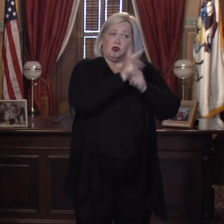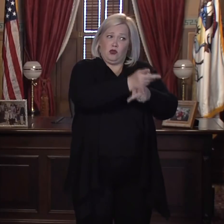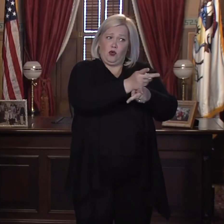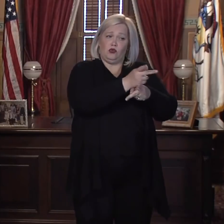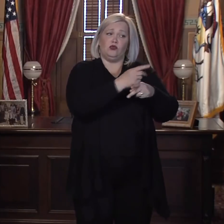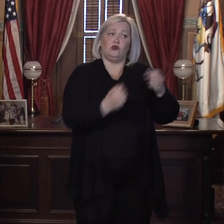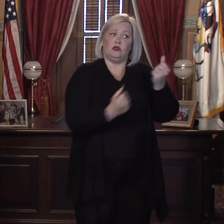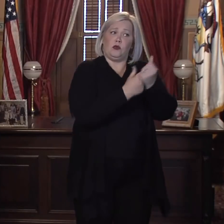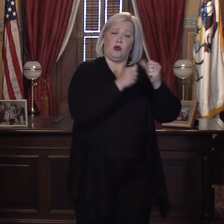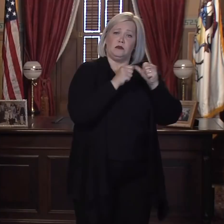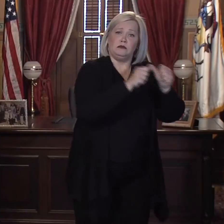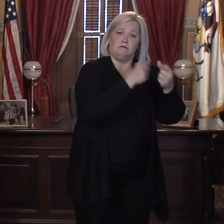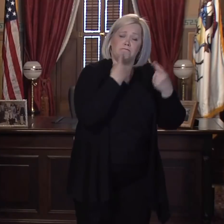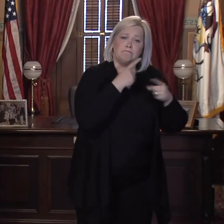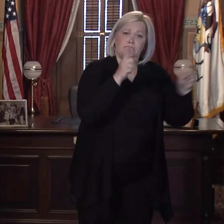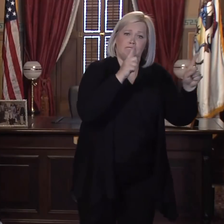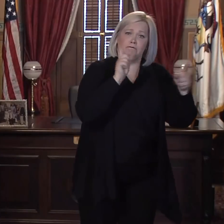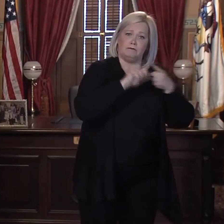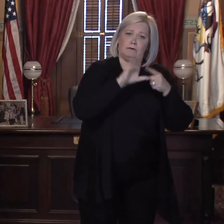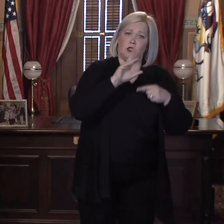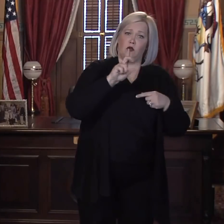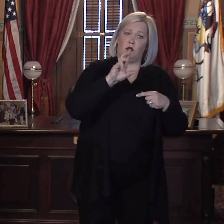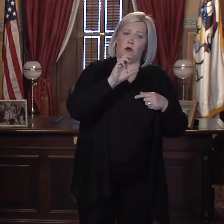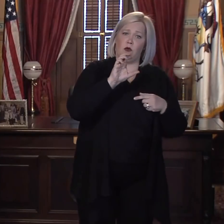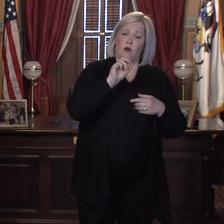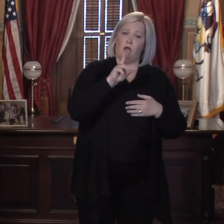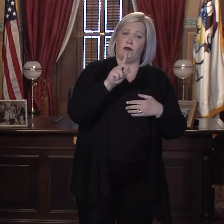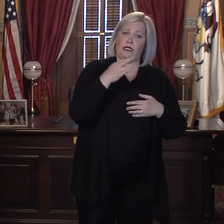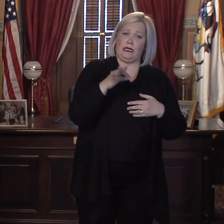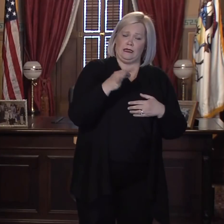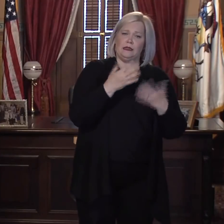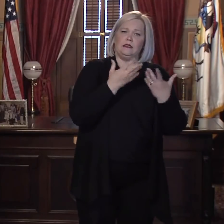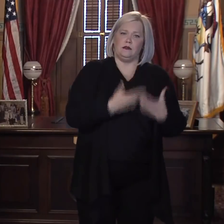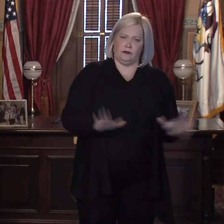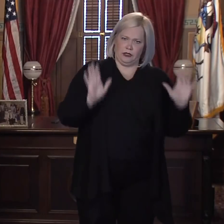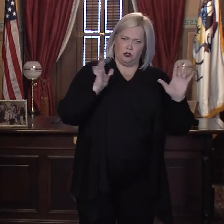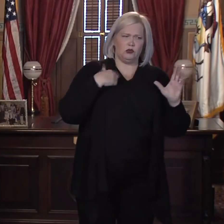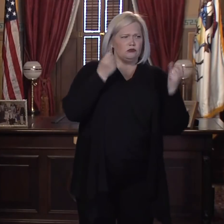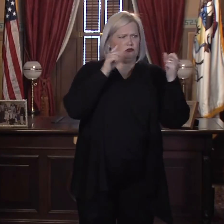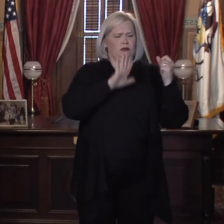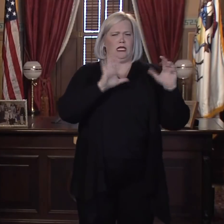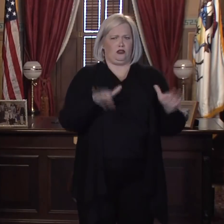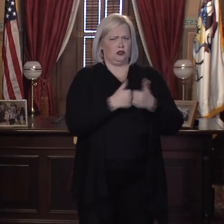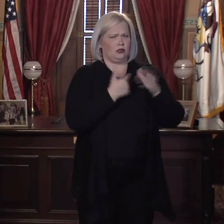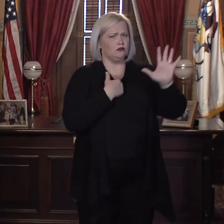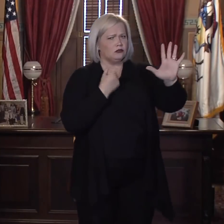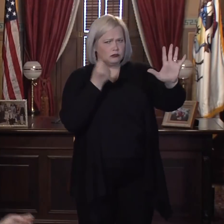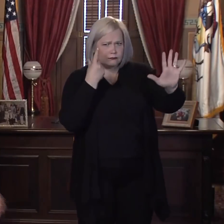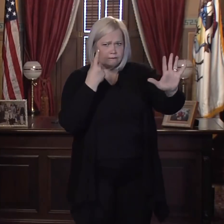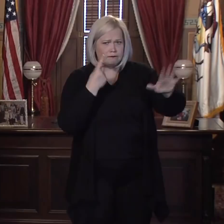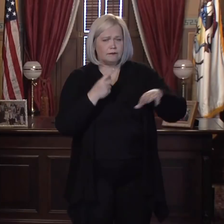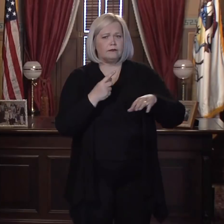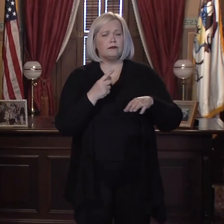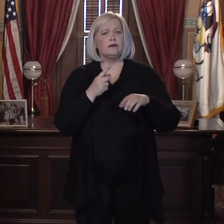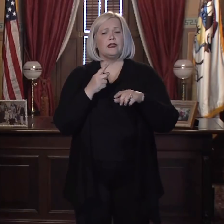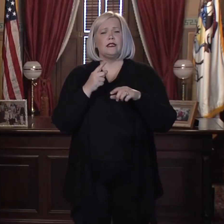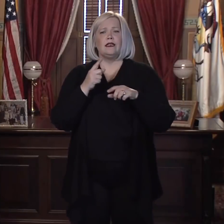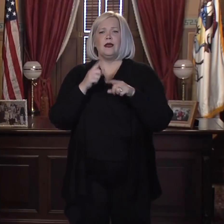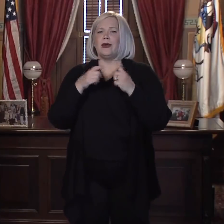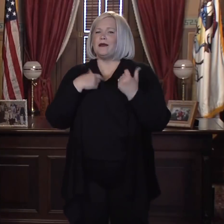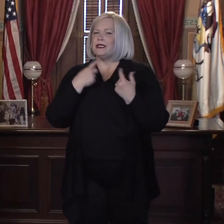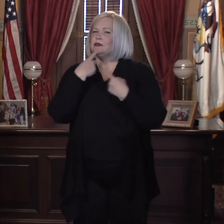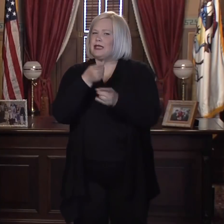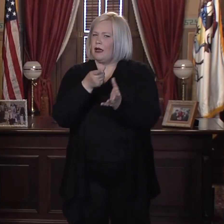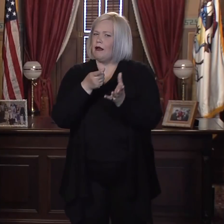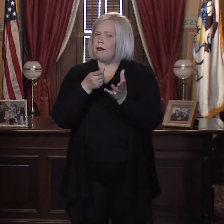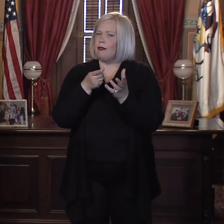difficult time. We understand the challenges that they are facing. I want to have a little bit of myth busting right